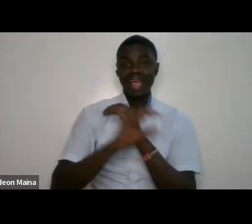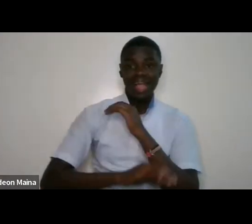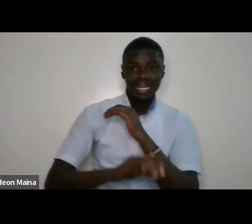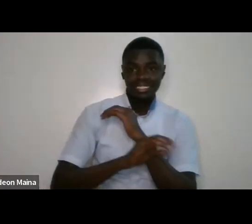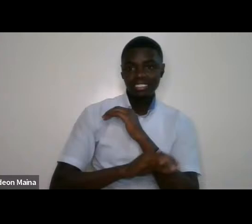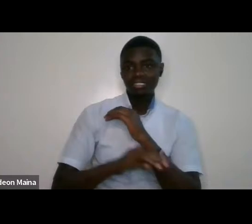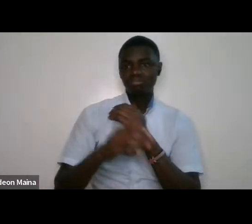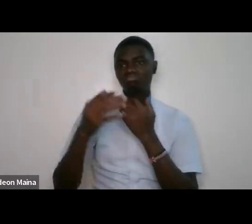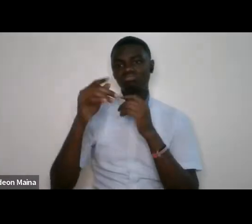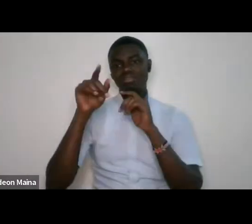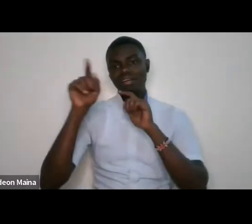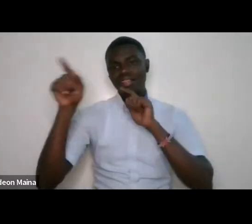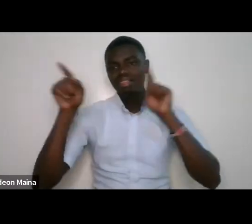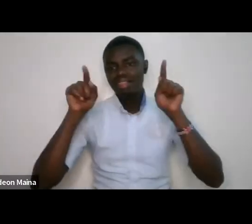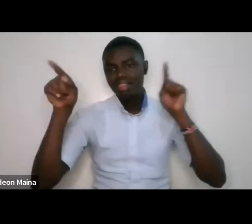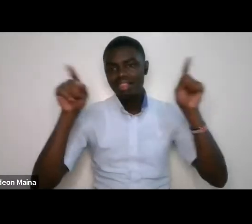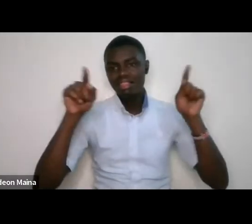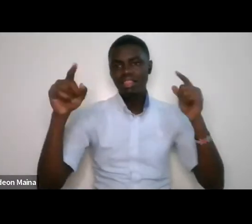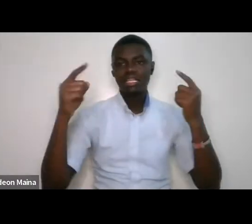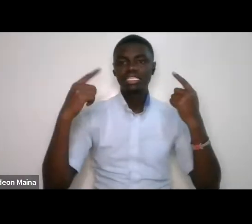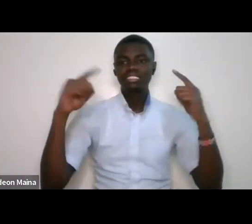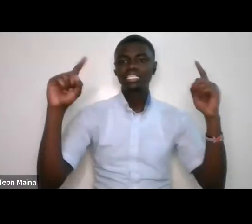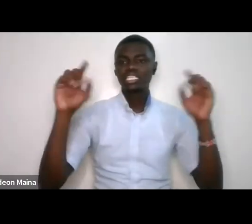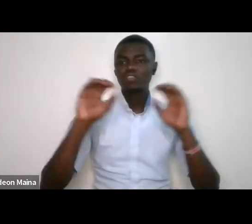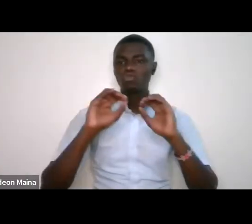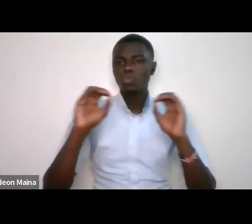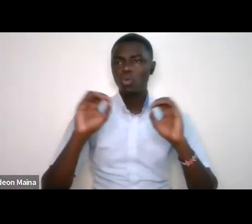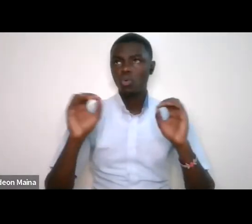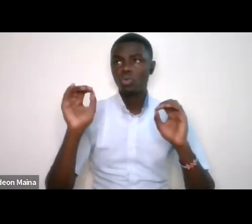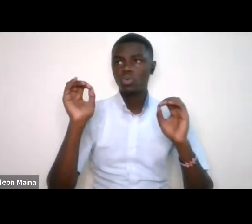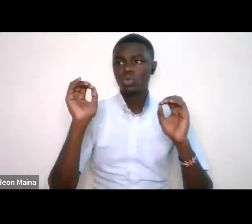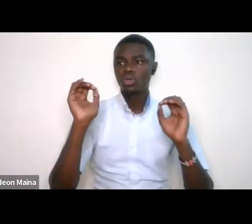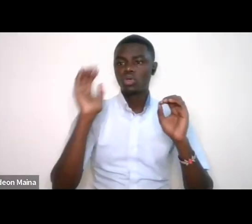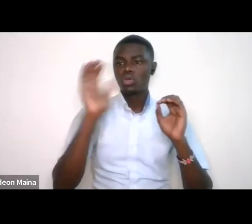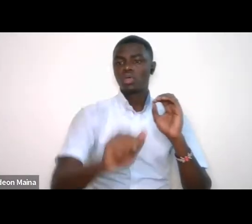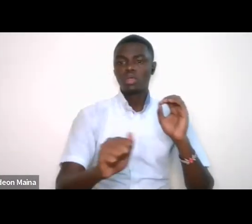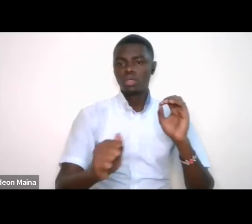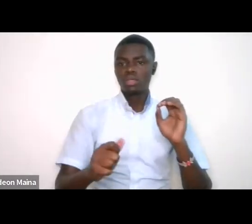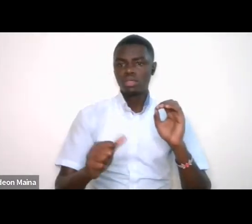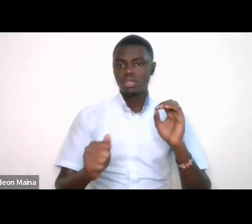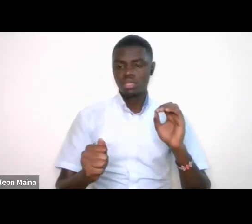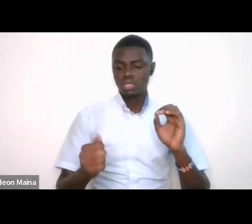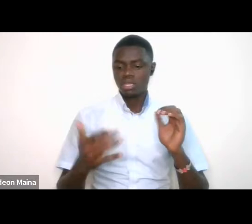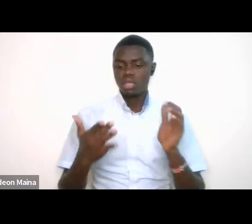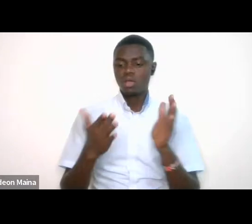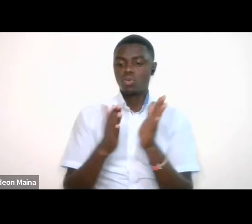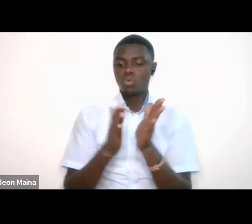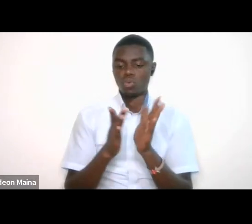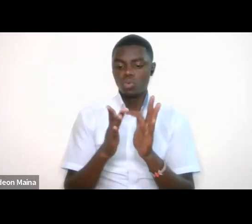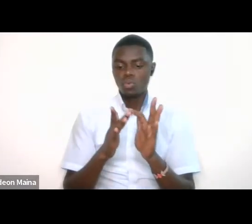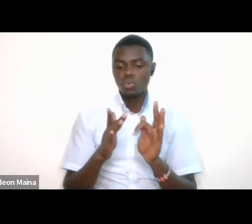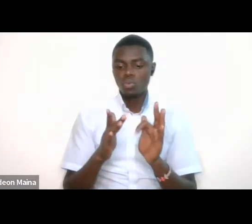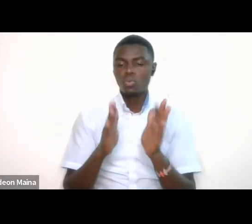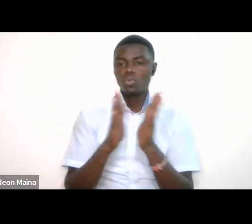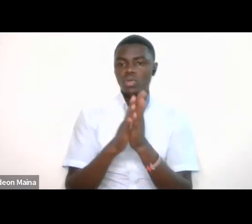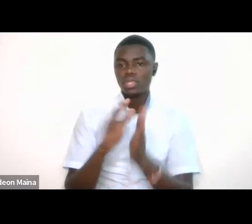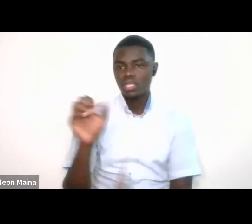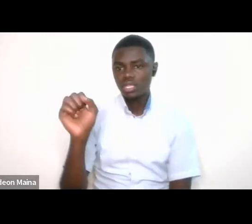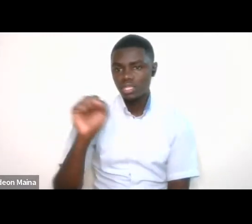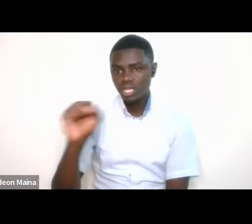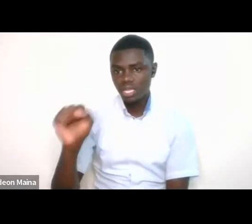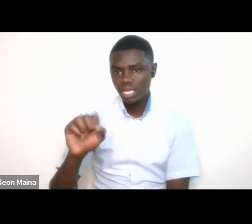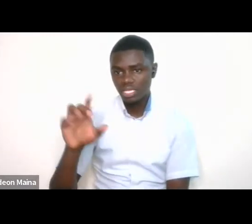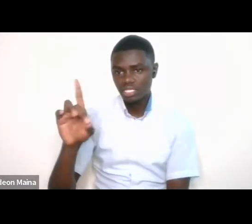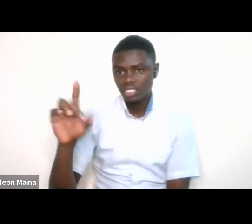to be successful with the sustainable development goals? SDG